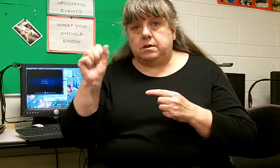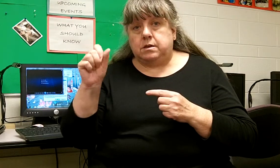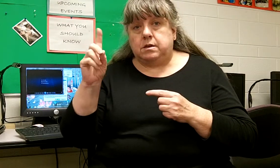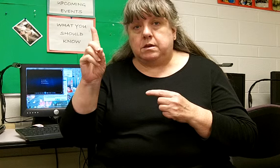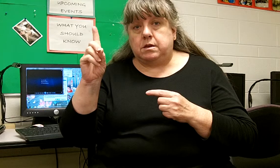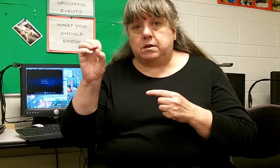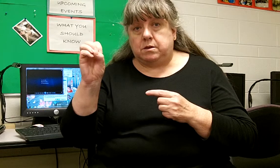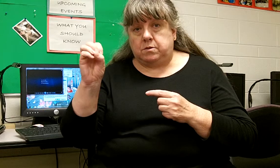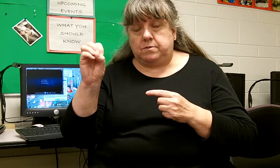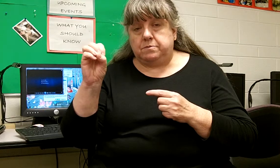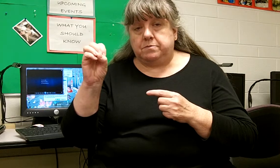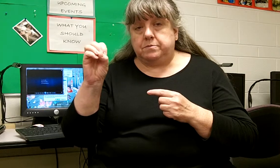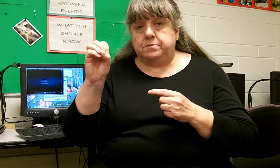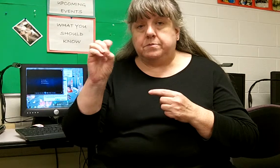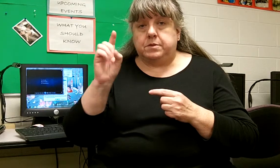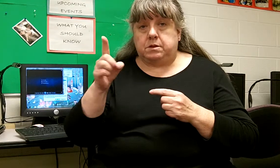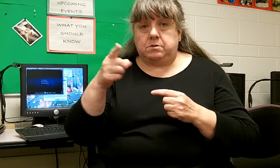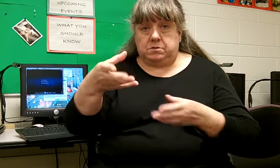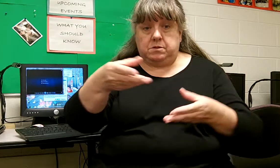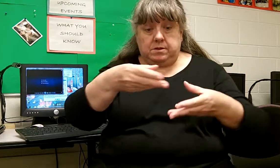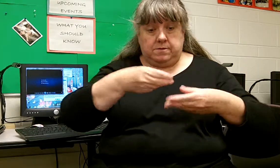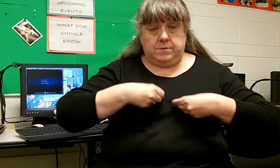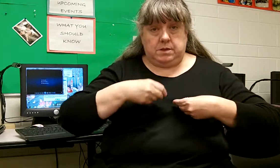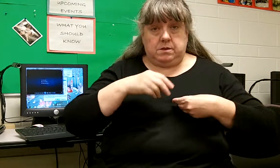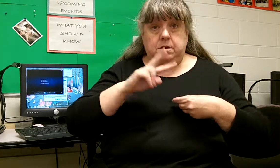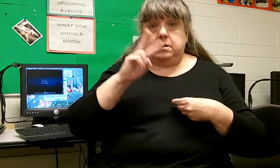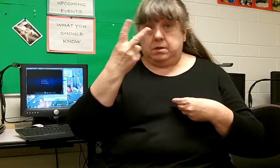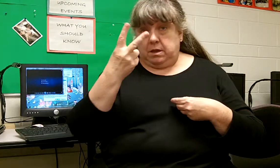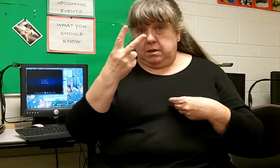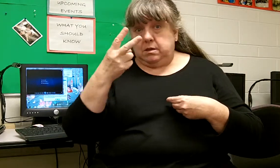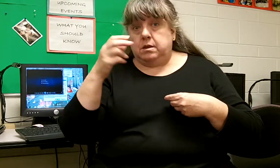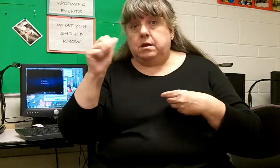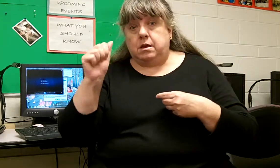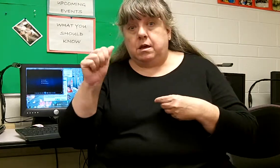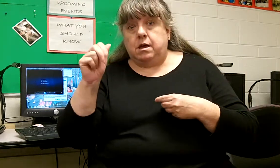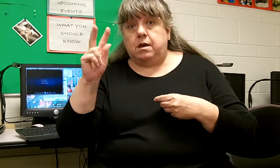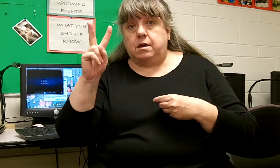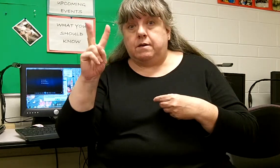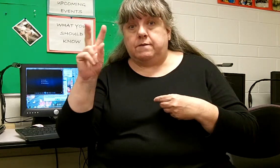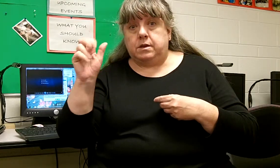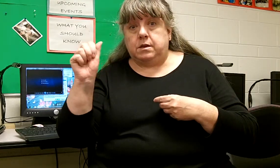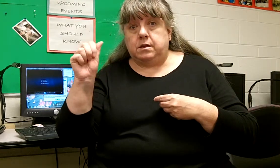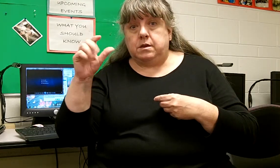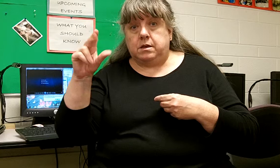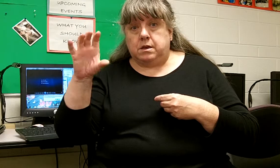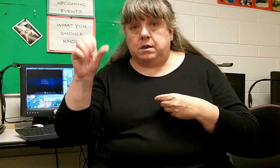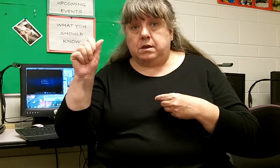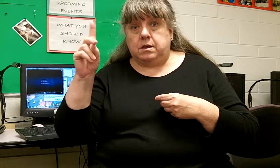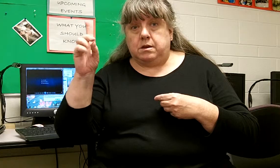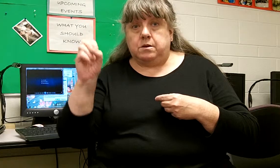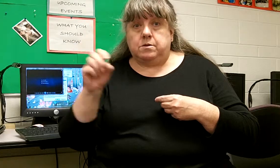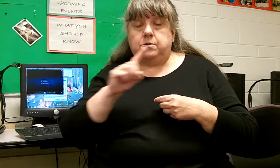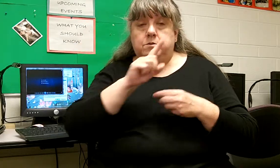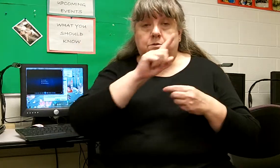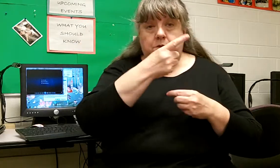give me another avocado, how many avocados do I now have? Well, let's see, 1, 2